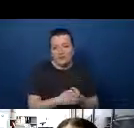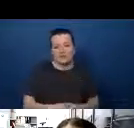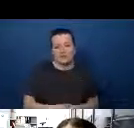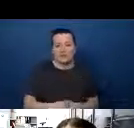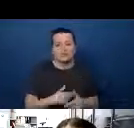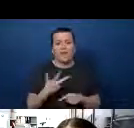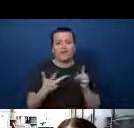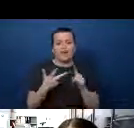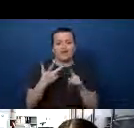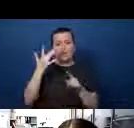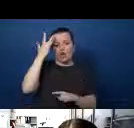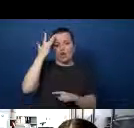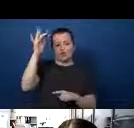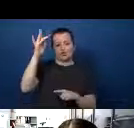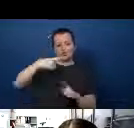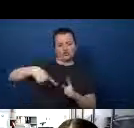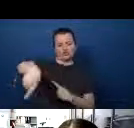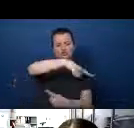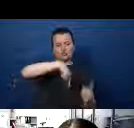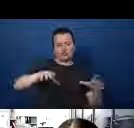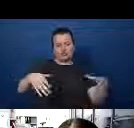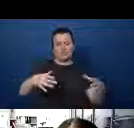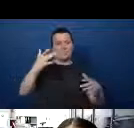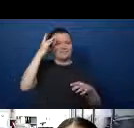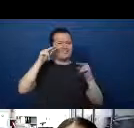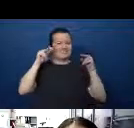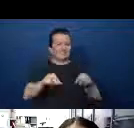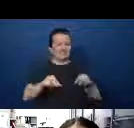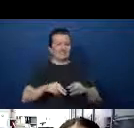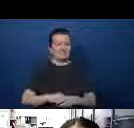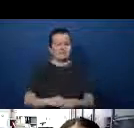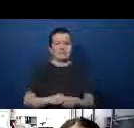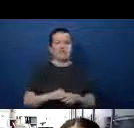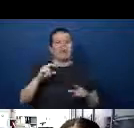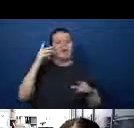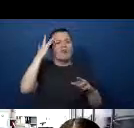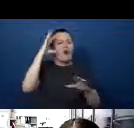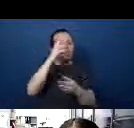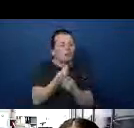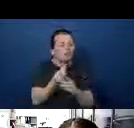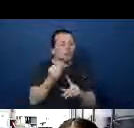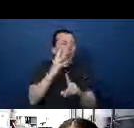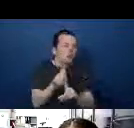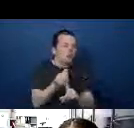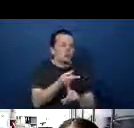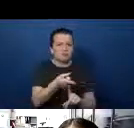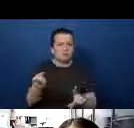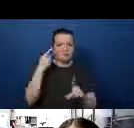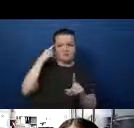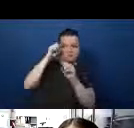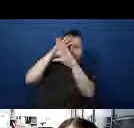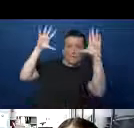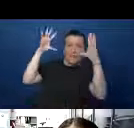that discourages individual difference as a cultural ideology that excludes disabled people as